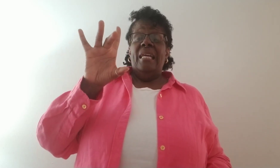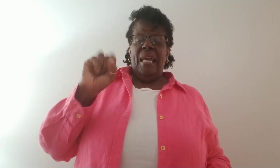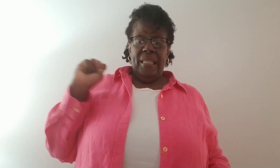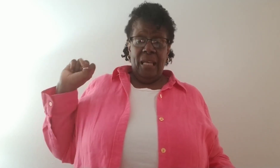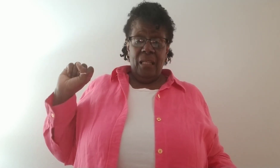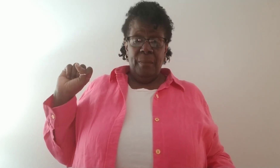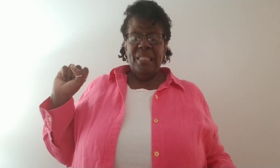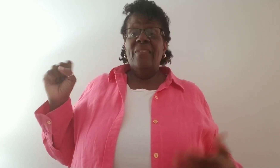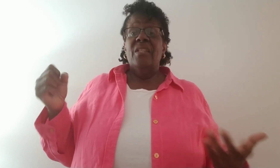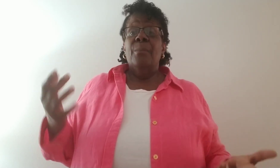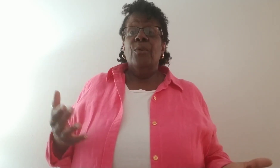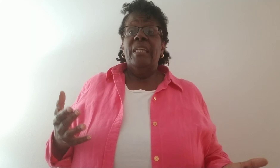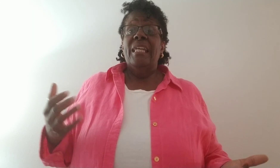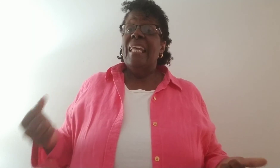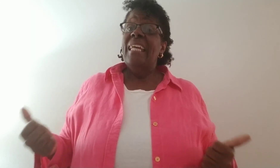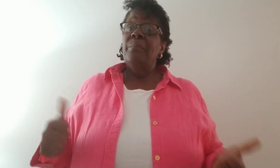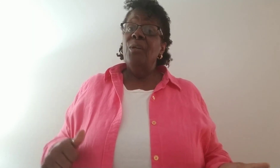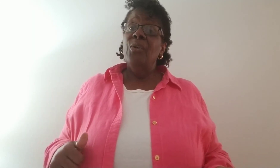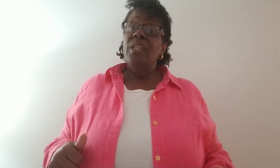8,378,431. Here we go. Let me say the number again.